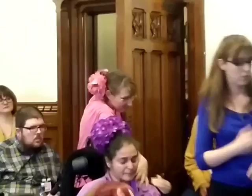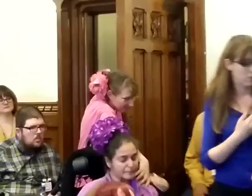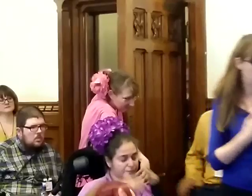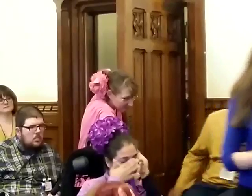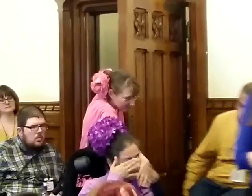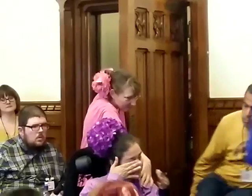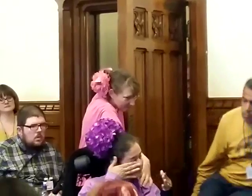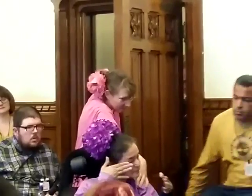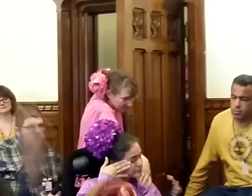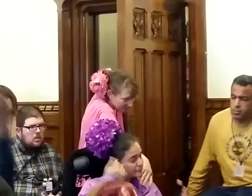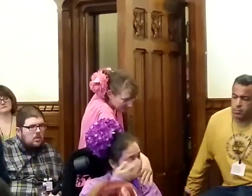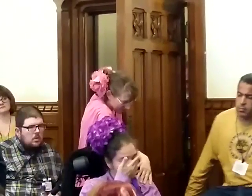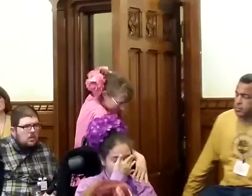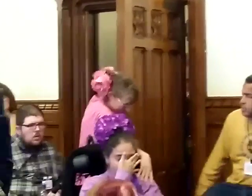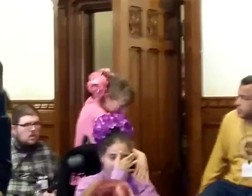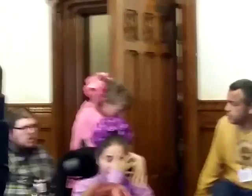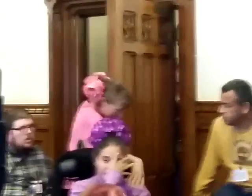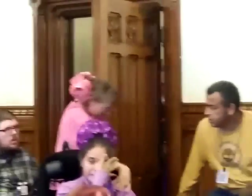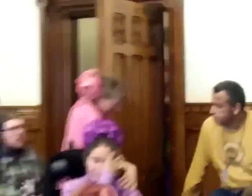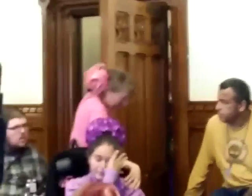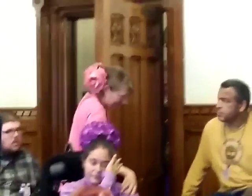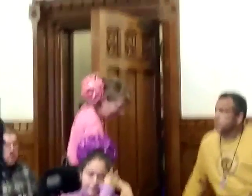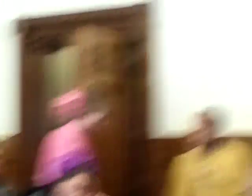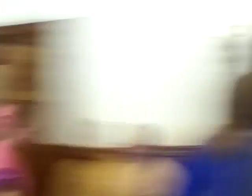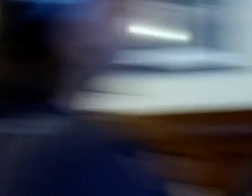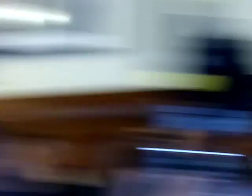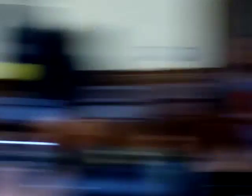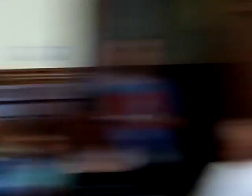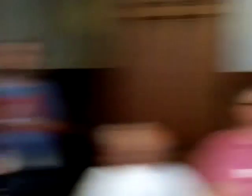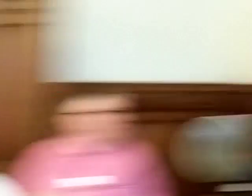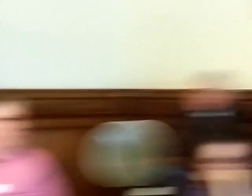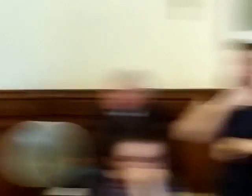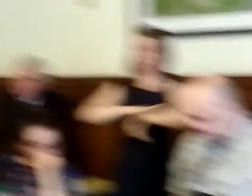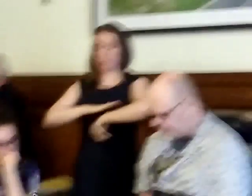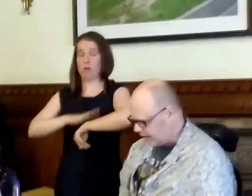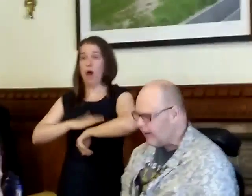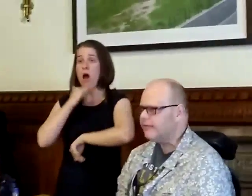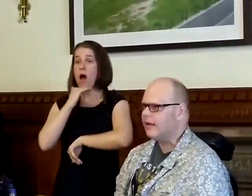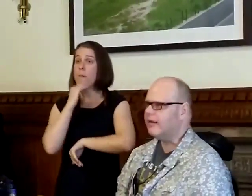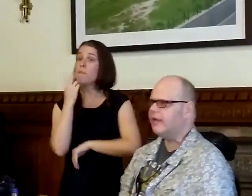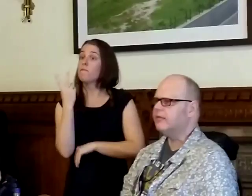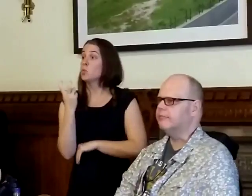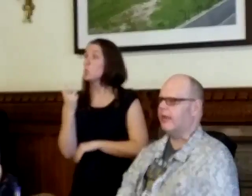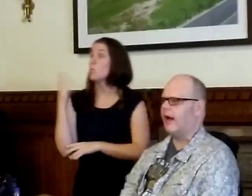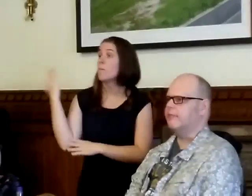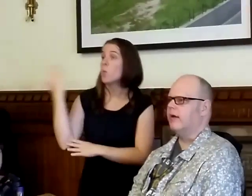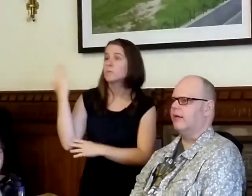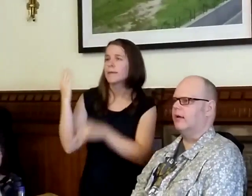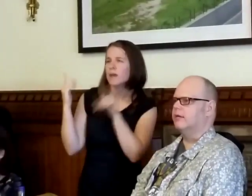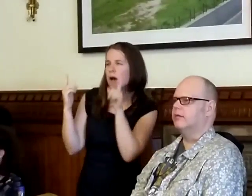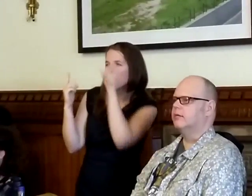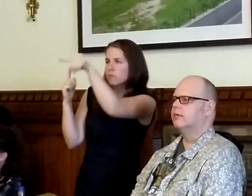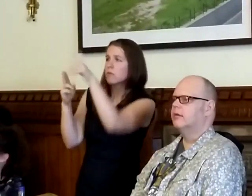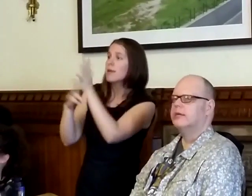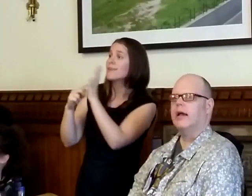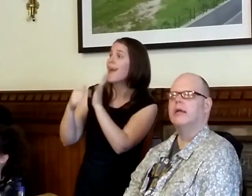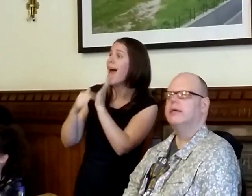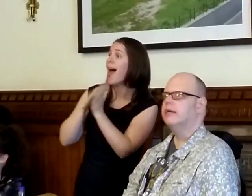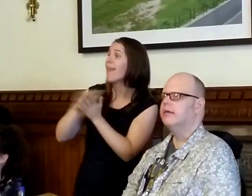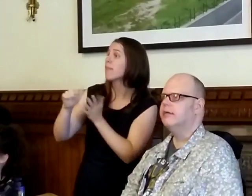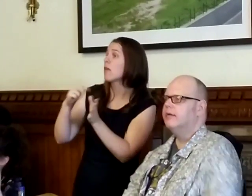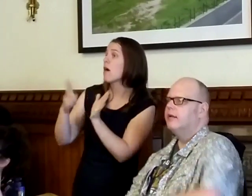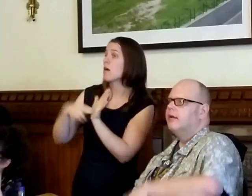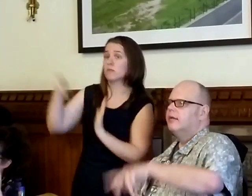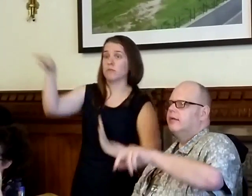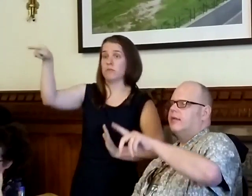Thank you, Mary Ellen. I think we've got time for two final speakers. Is that Nathan behind Mary Ellen?